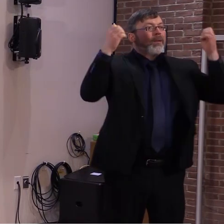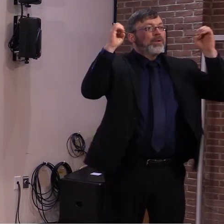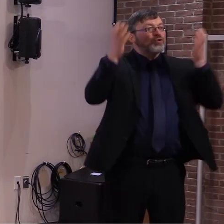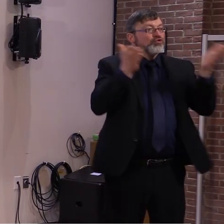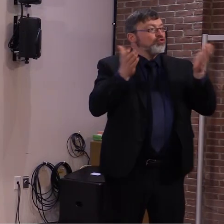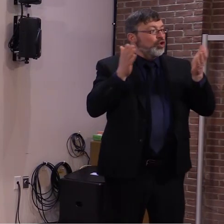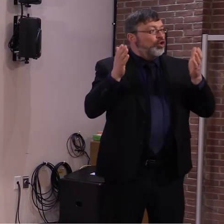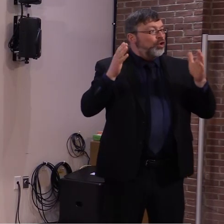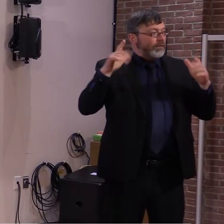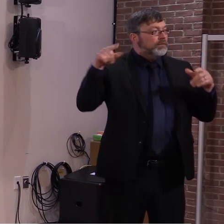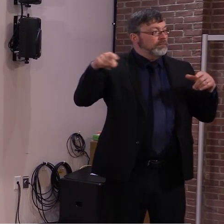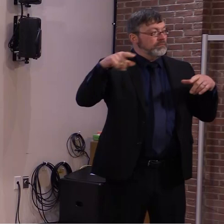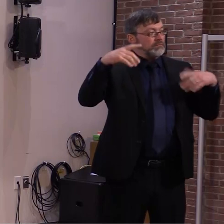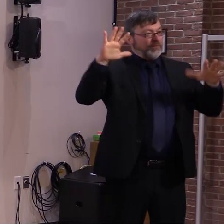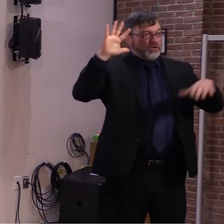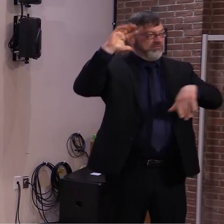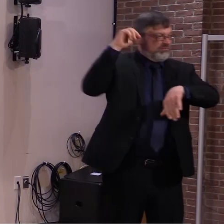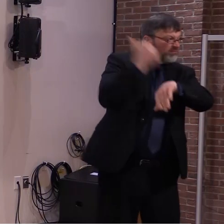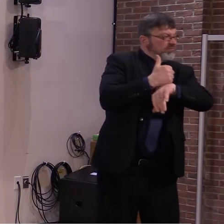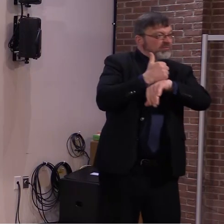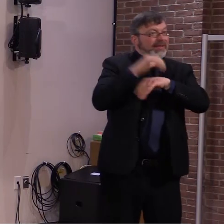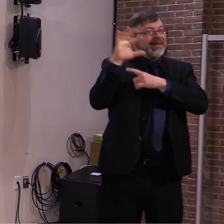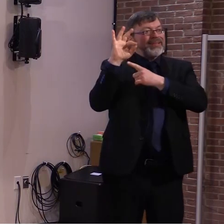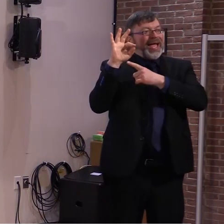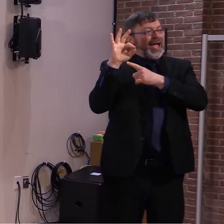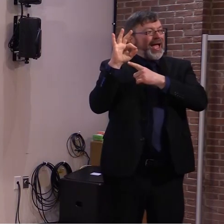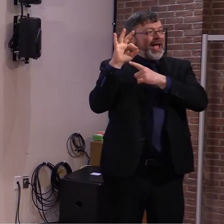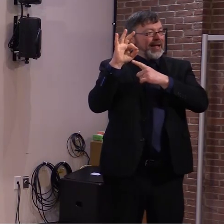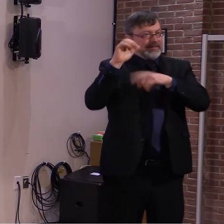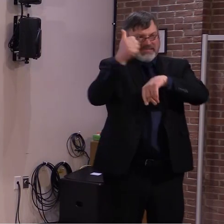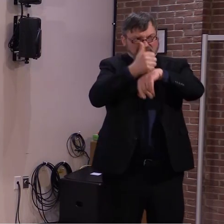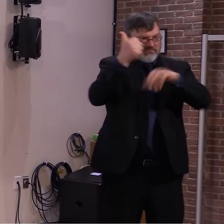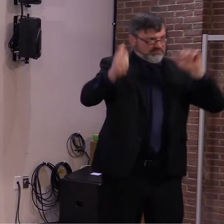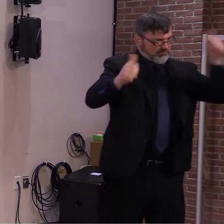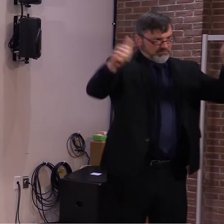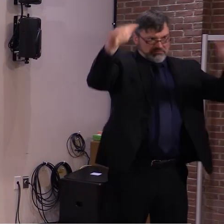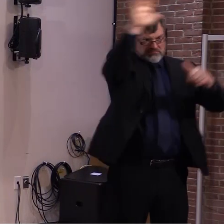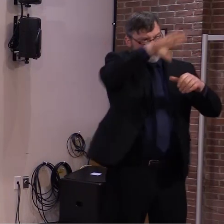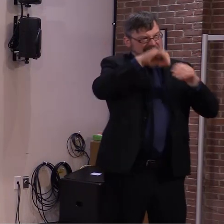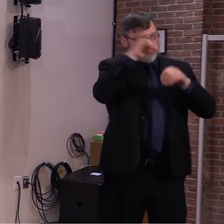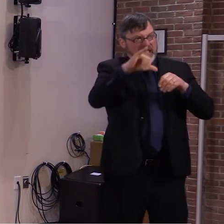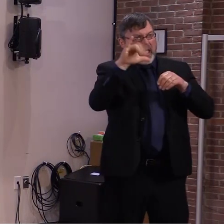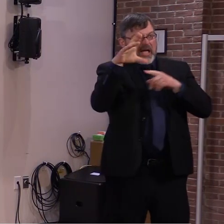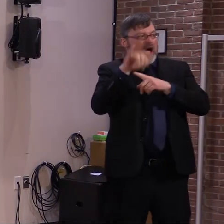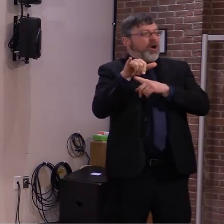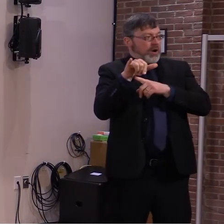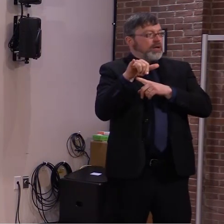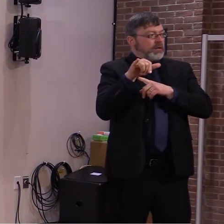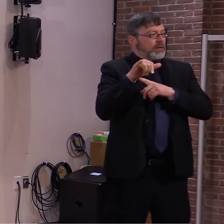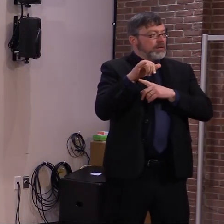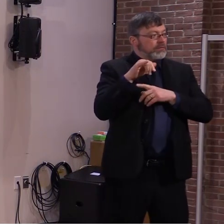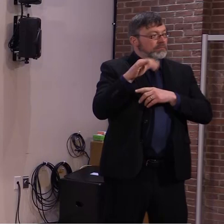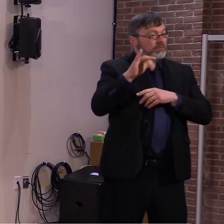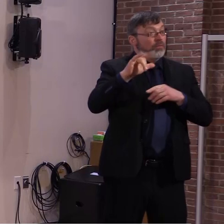9 locations in Essex County on April 10th and 11th. Please spread the word and make